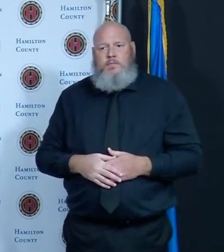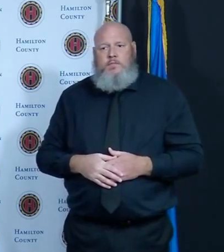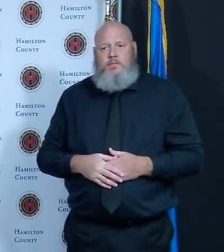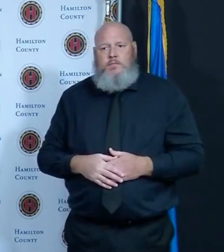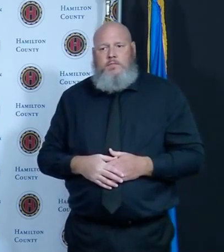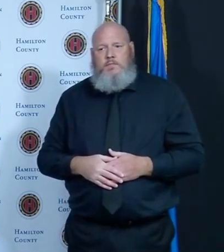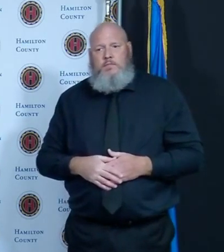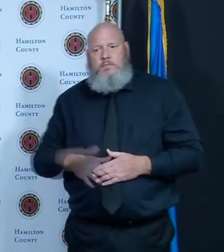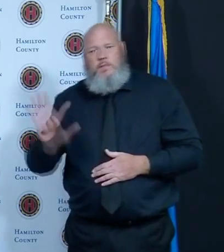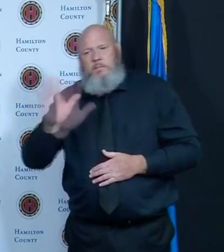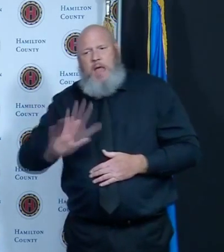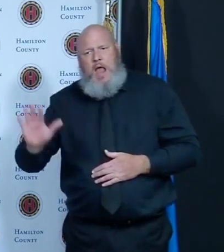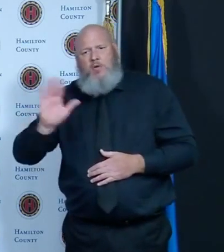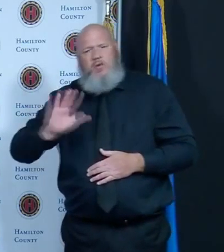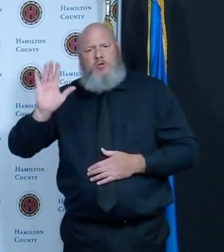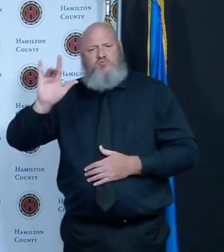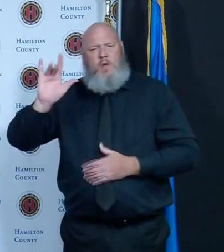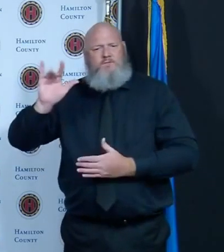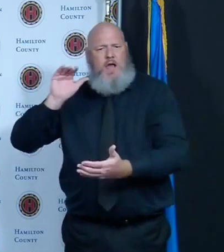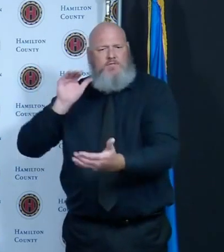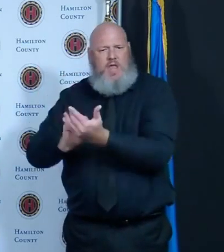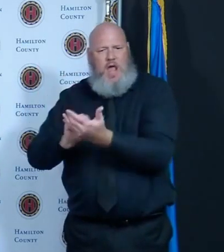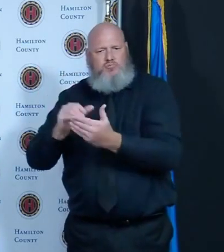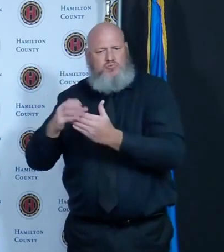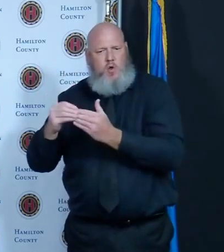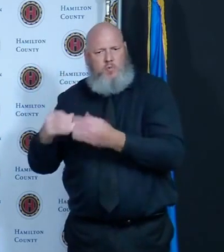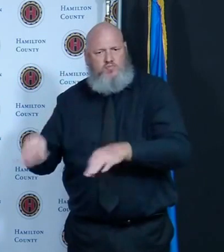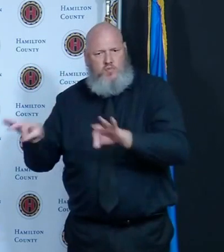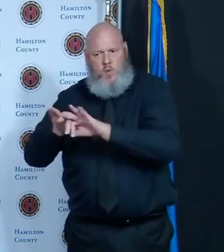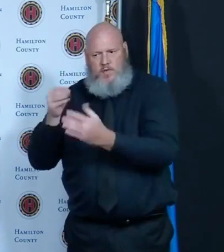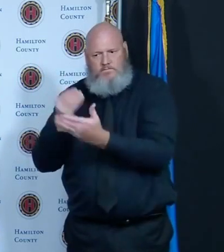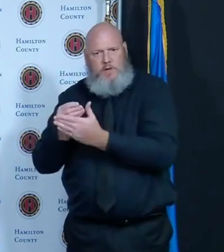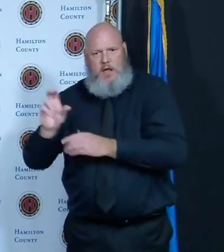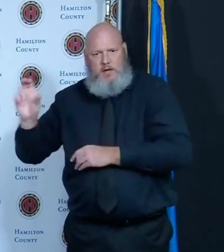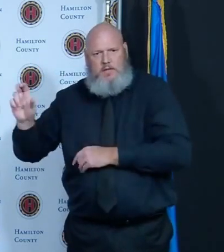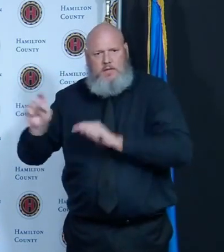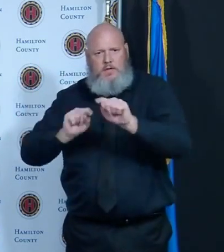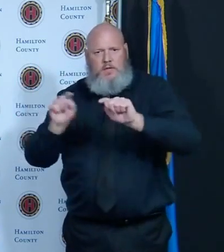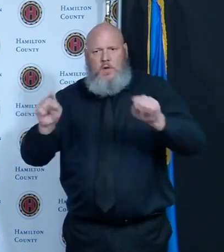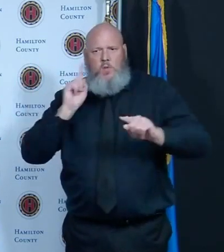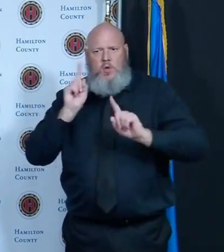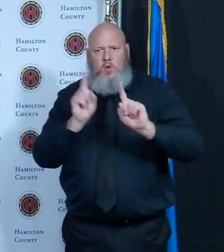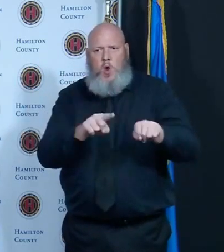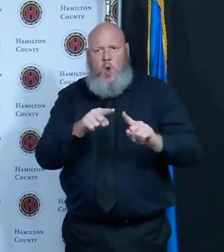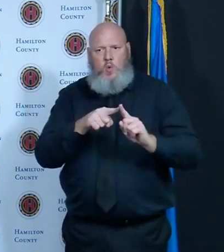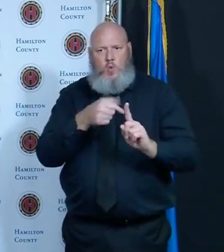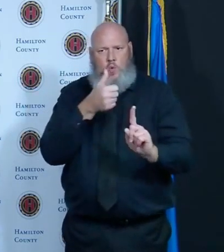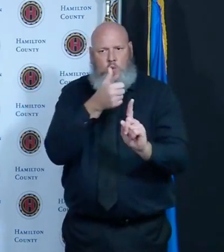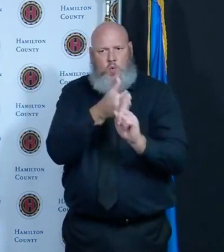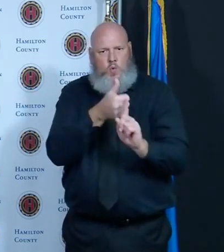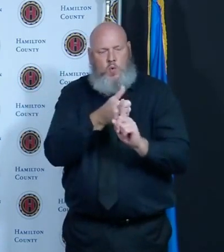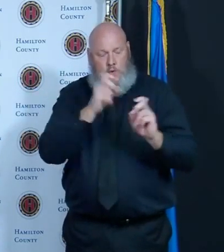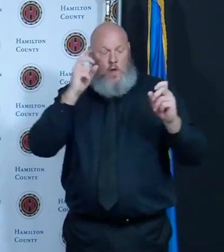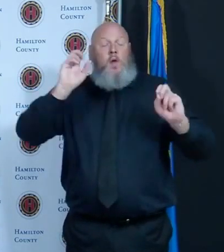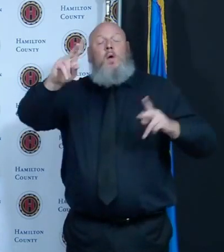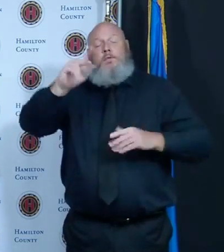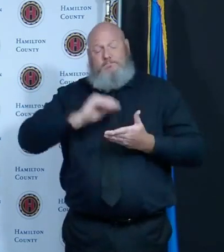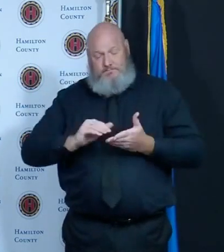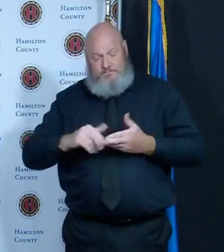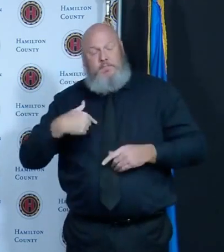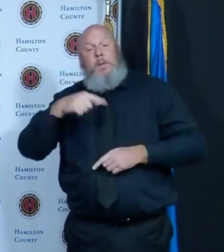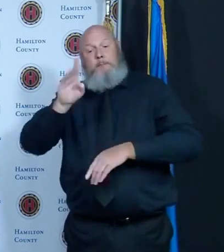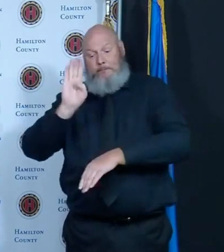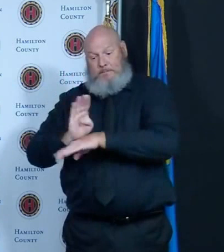With the application, whether you are approved or denied, there is an access to an